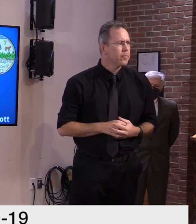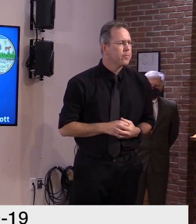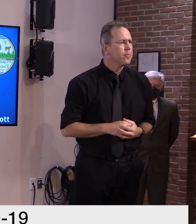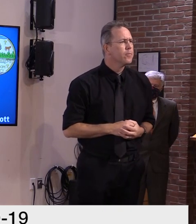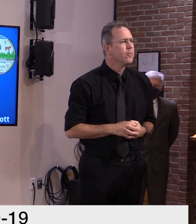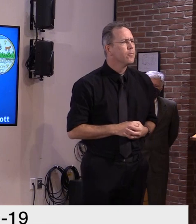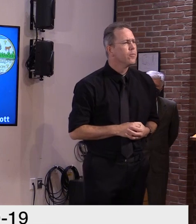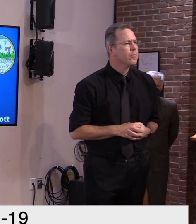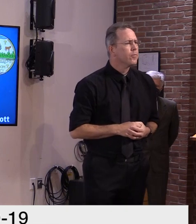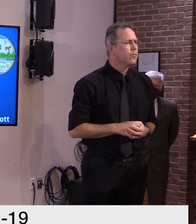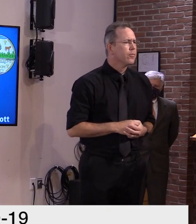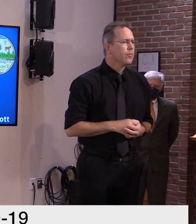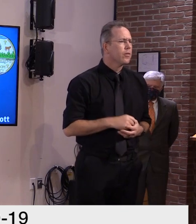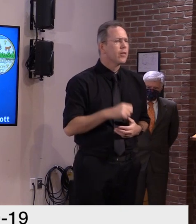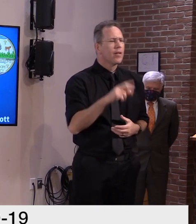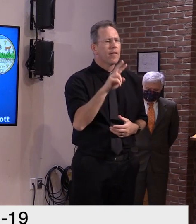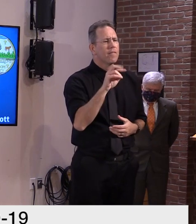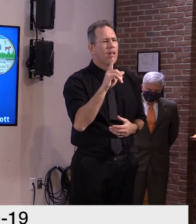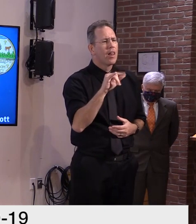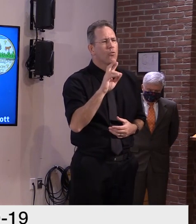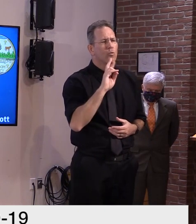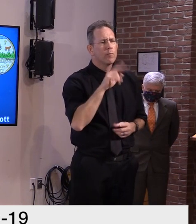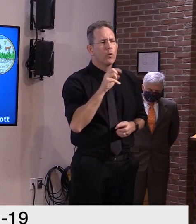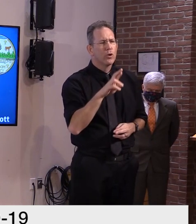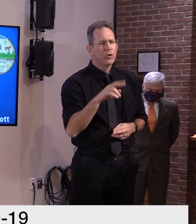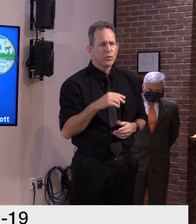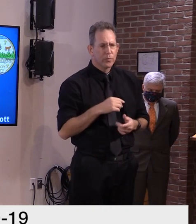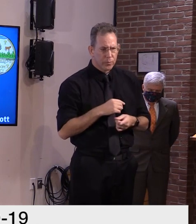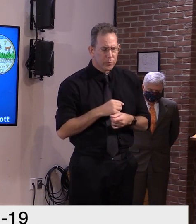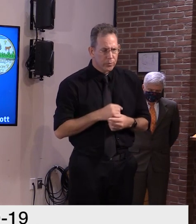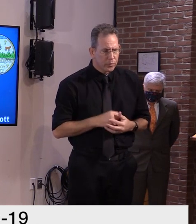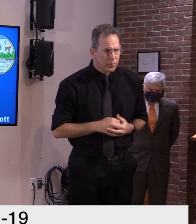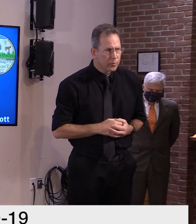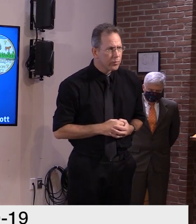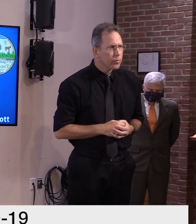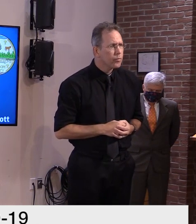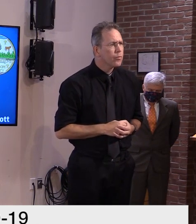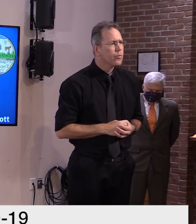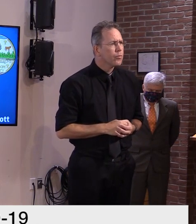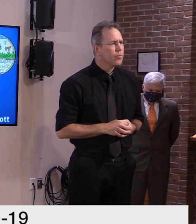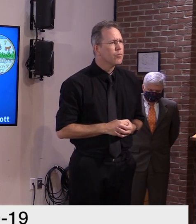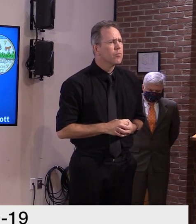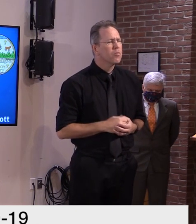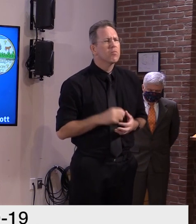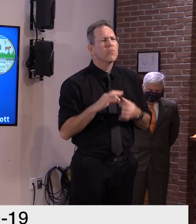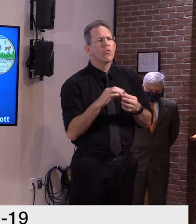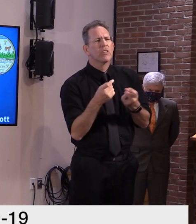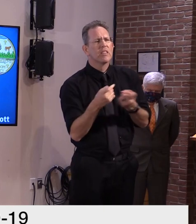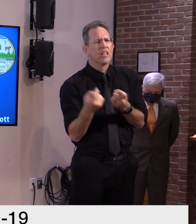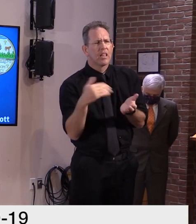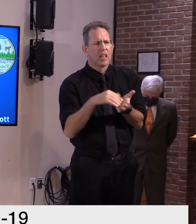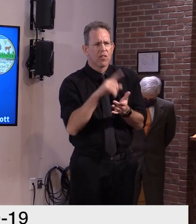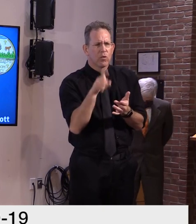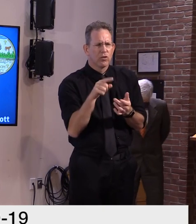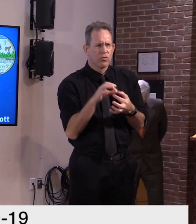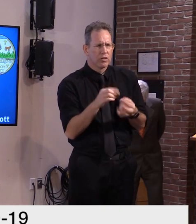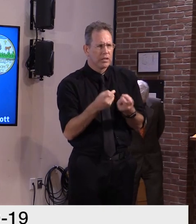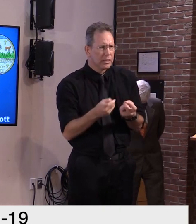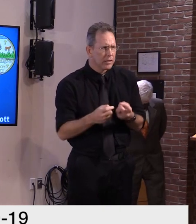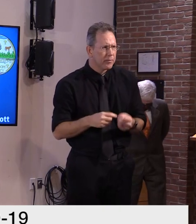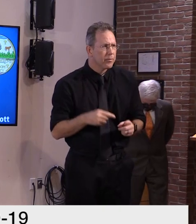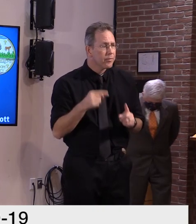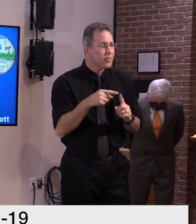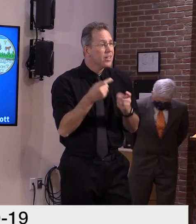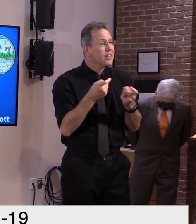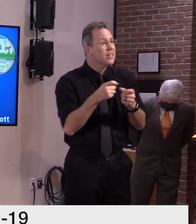attestation. The resort must require guests to attest that they're in compliance with the state's travel policy for point of sale